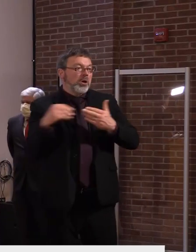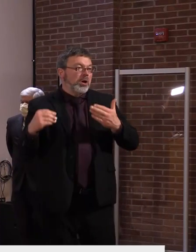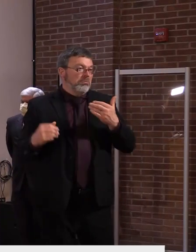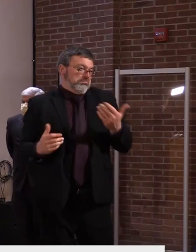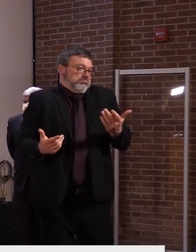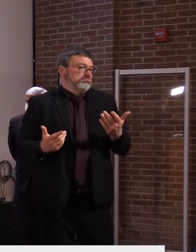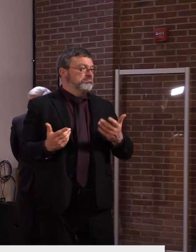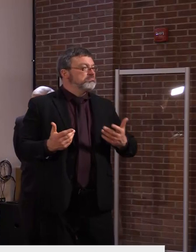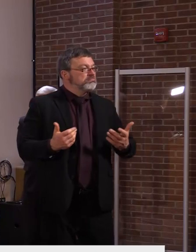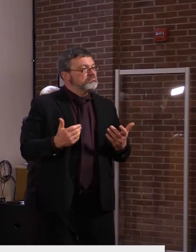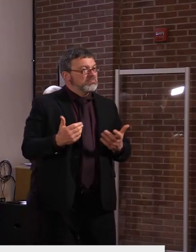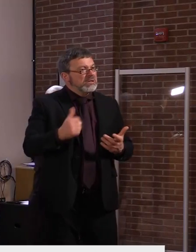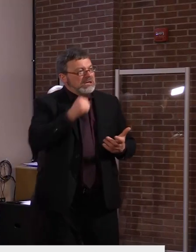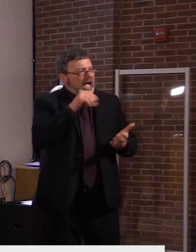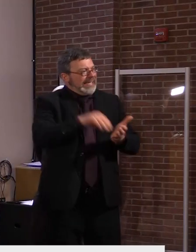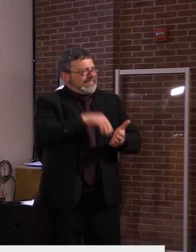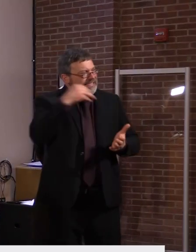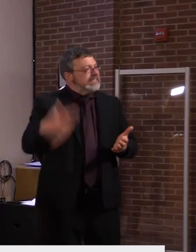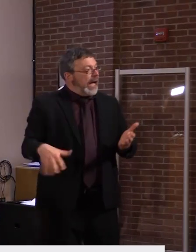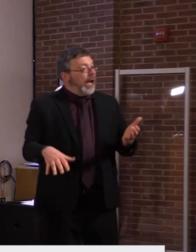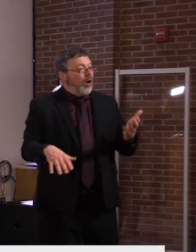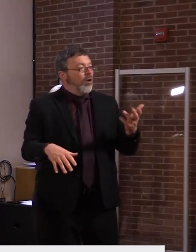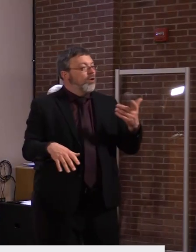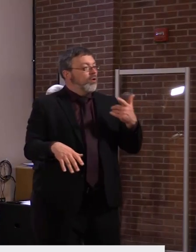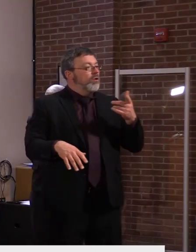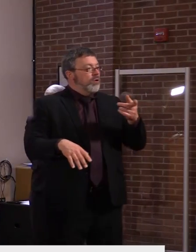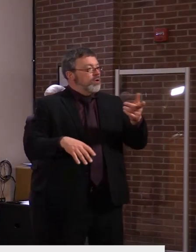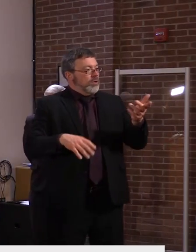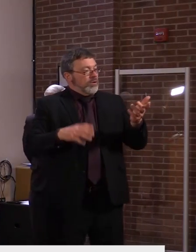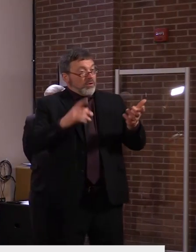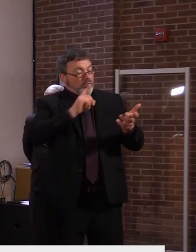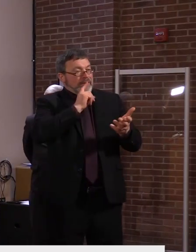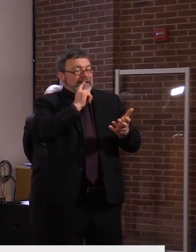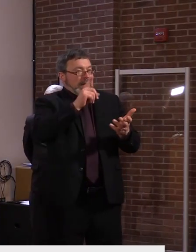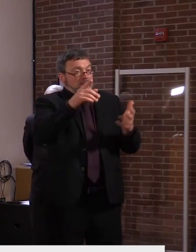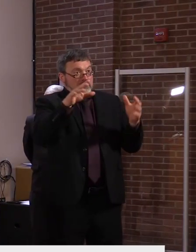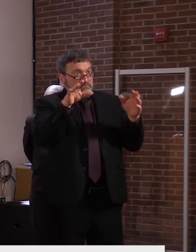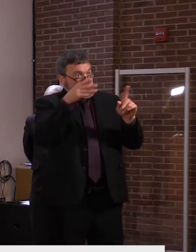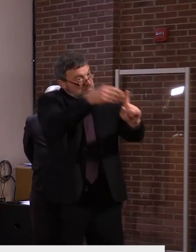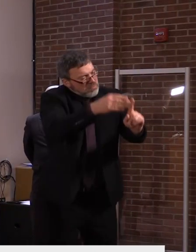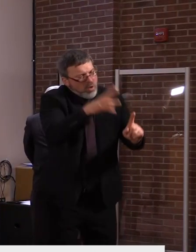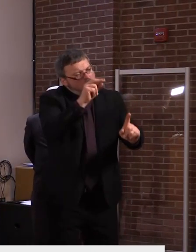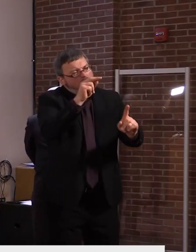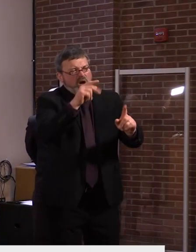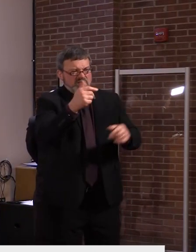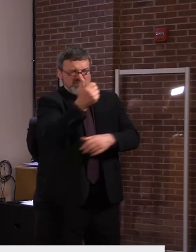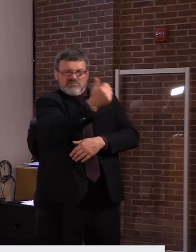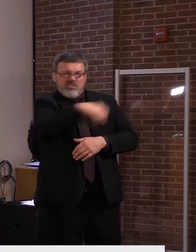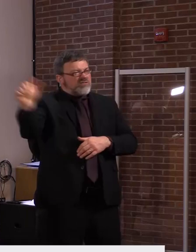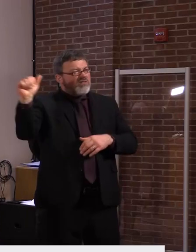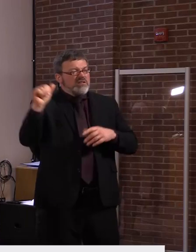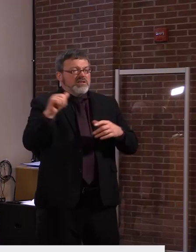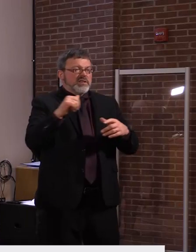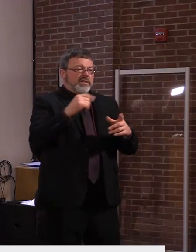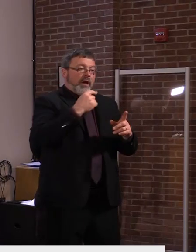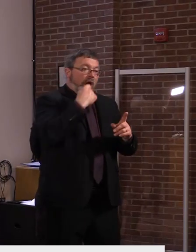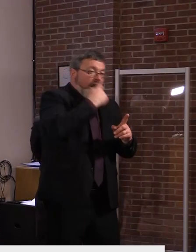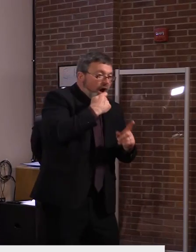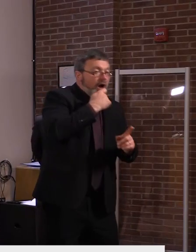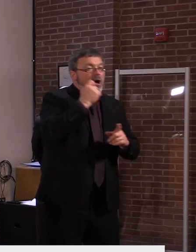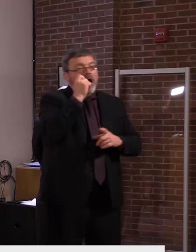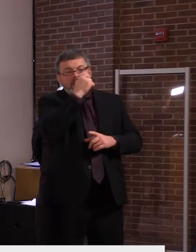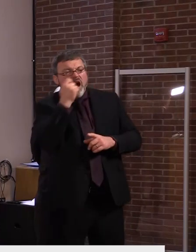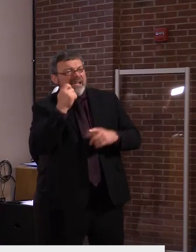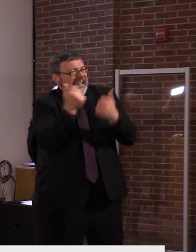supply, because it's any test is good, you know, and we're certainly doing more testing, as has been reported by